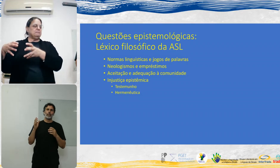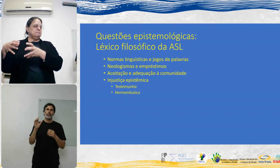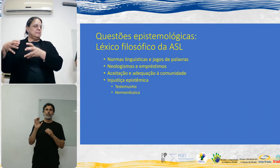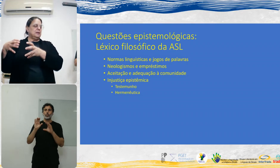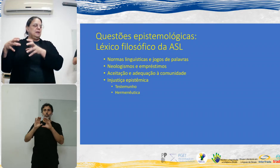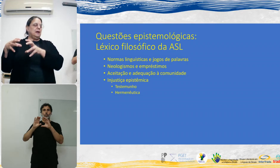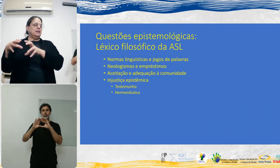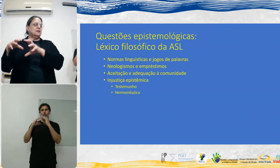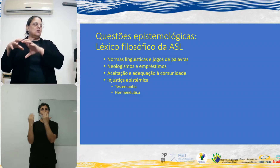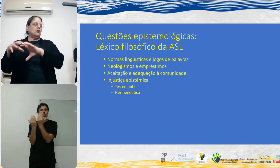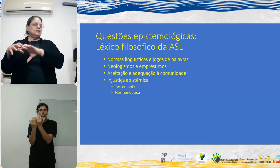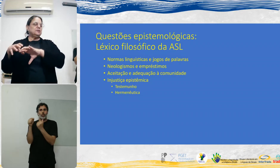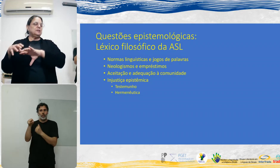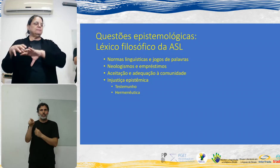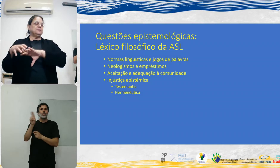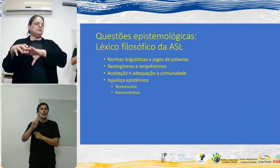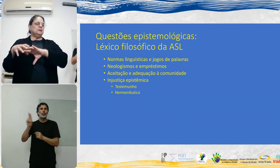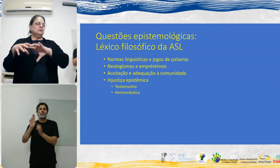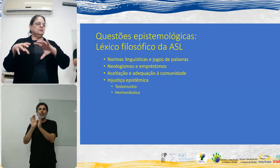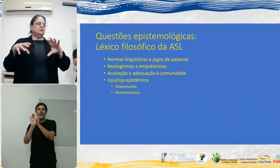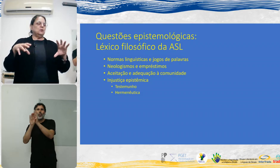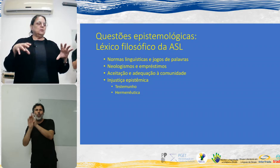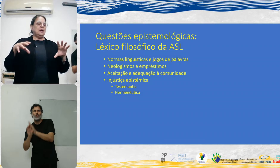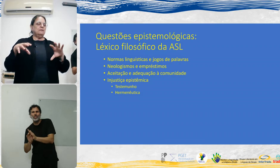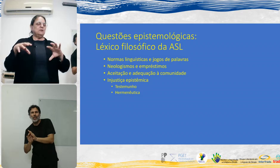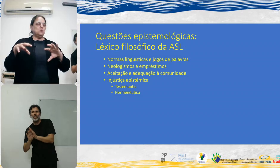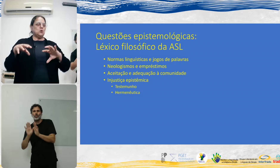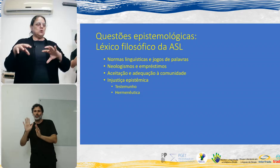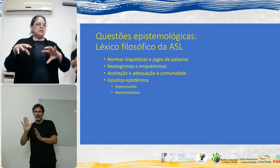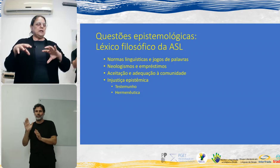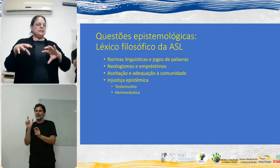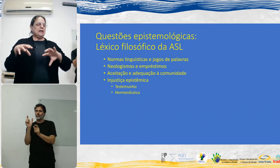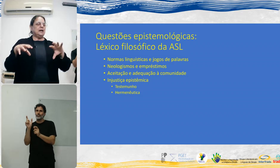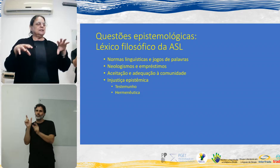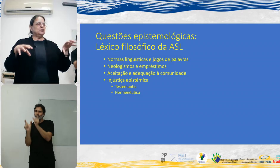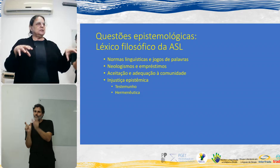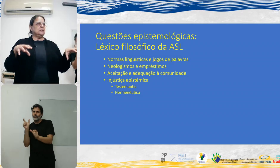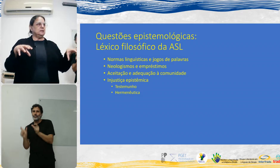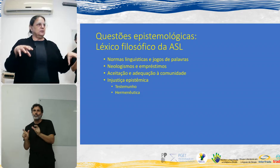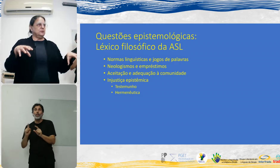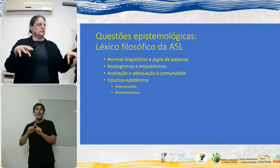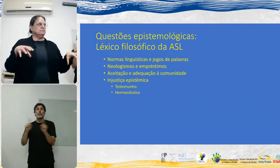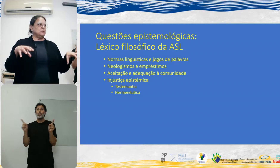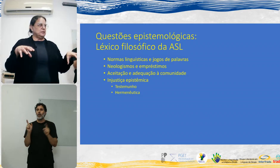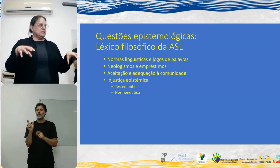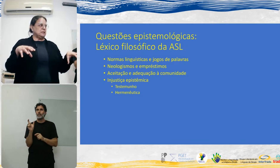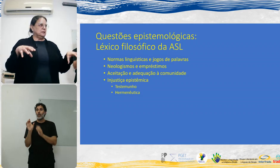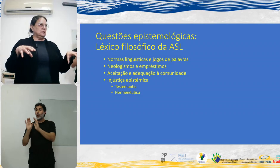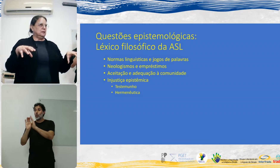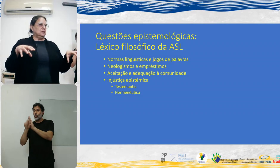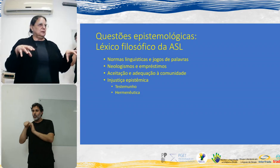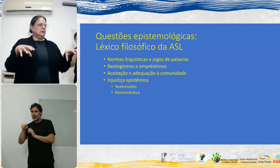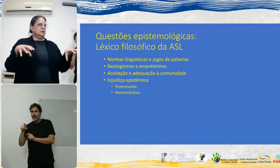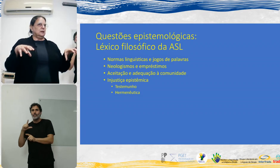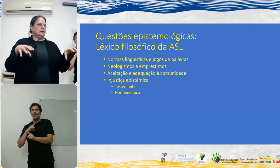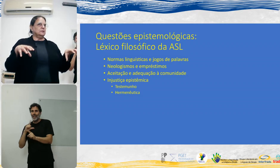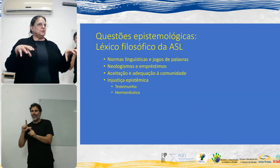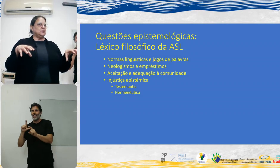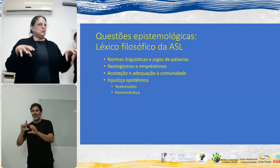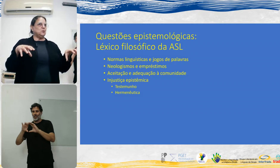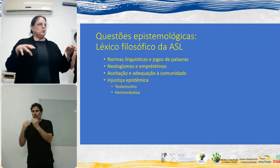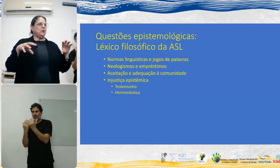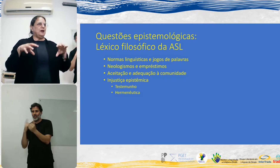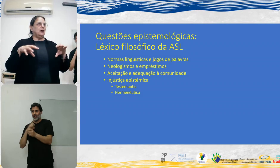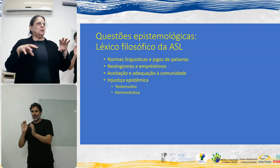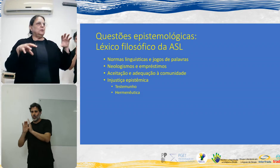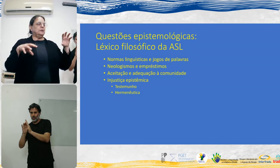concepts and the concepts don't have a word attached in another community. And